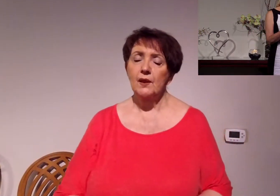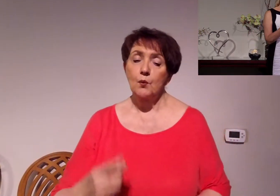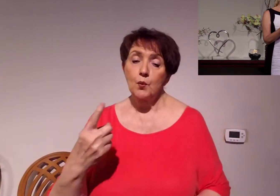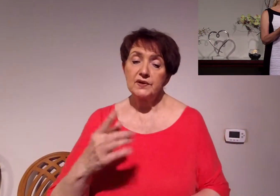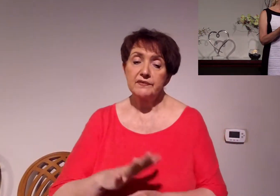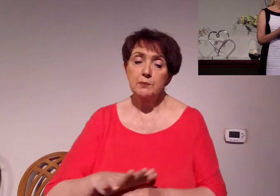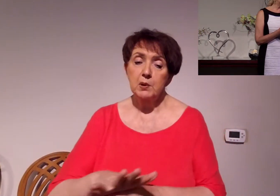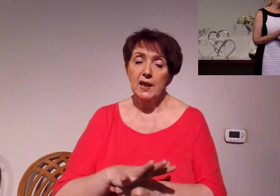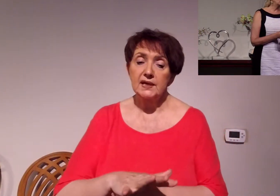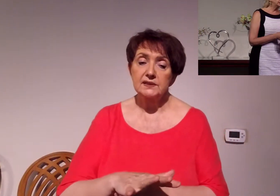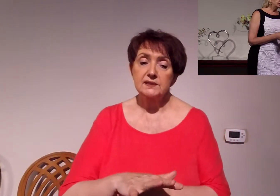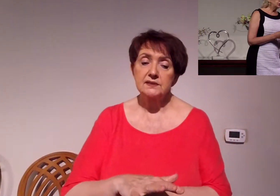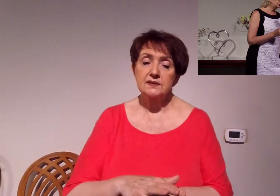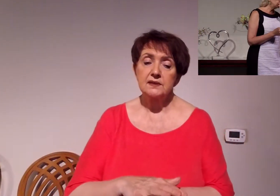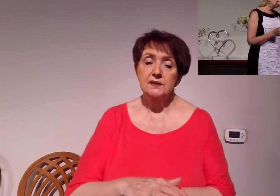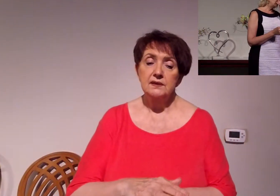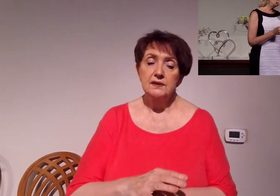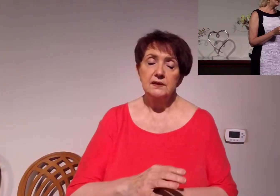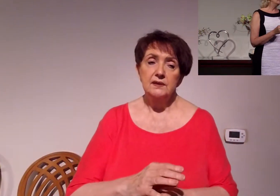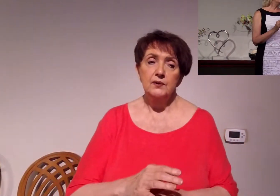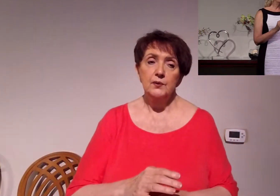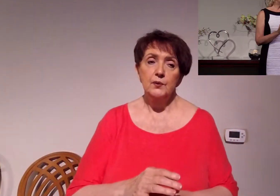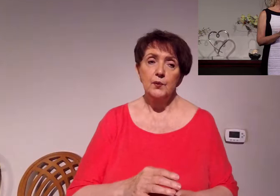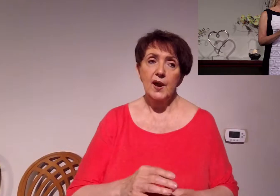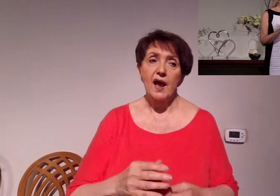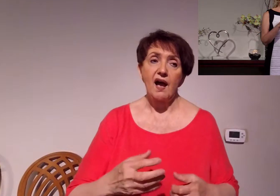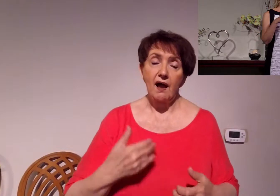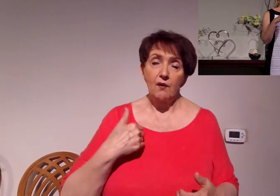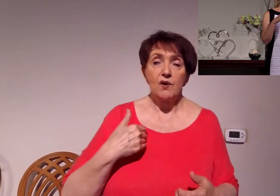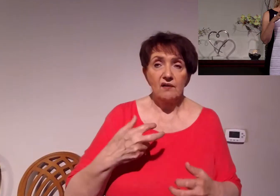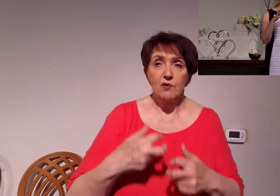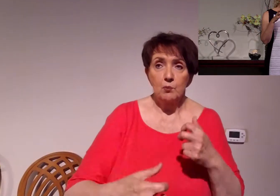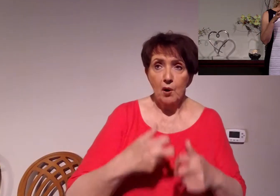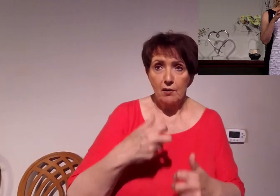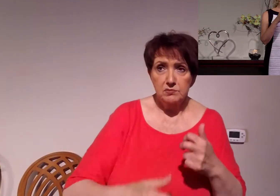that we have a pitfall in our relationships is that we